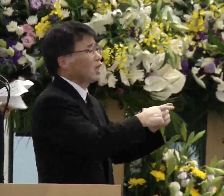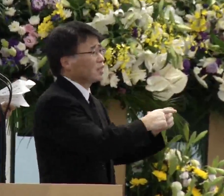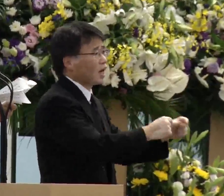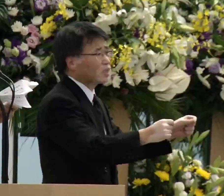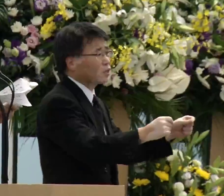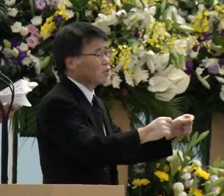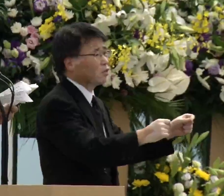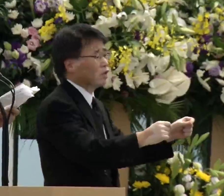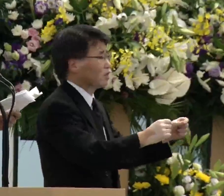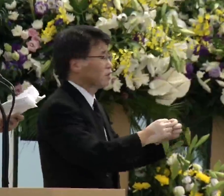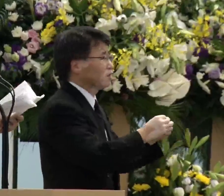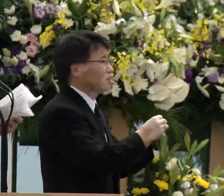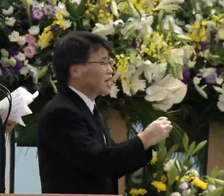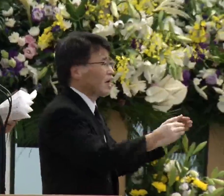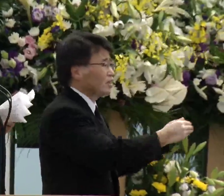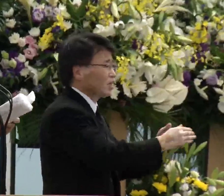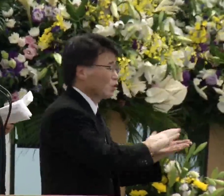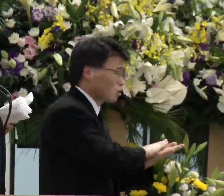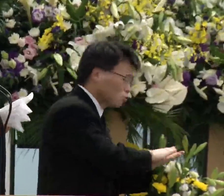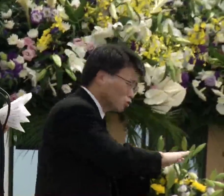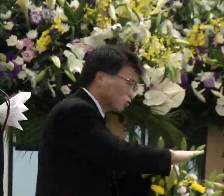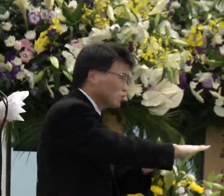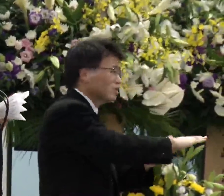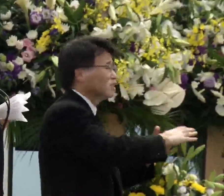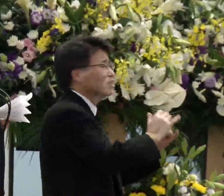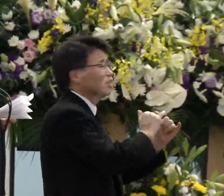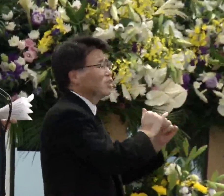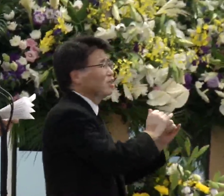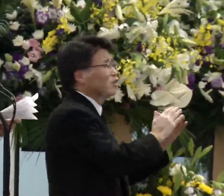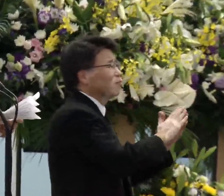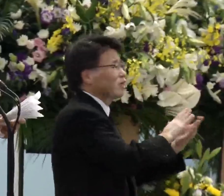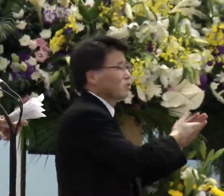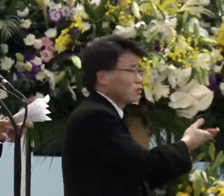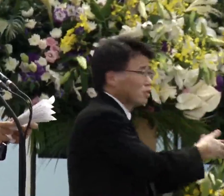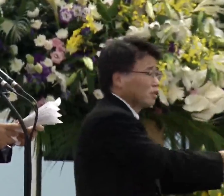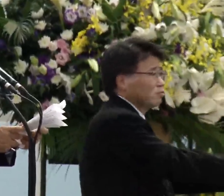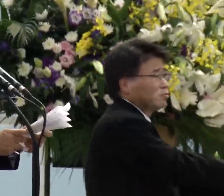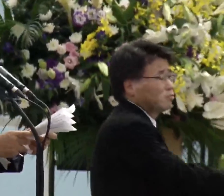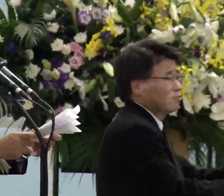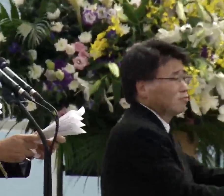our homeland, restoring beautiful streets of Nagasaki.